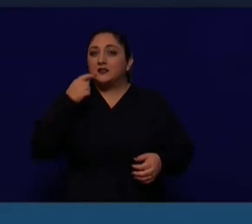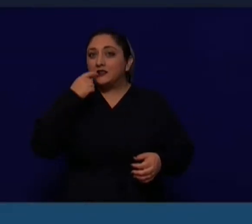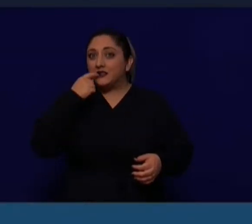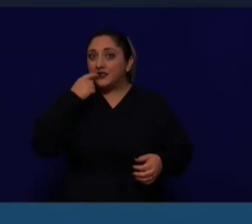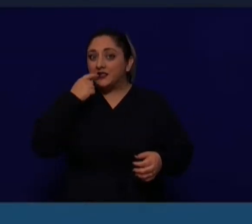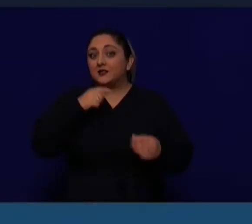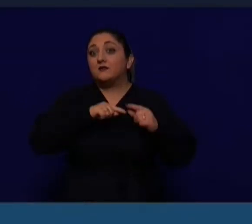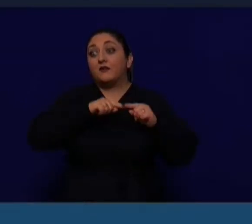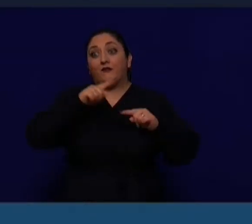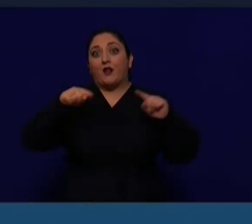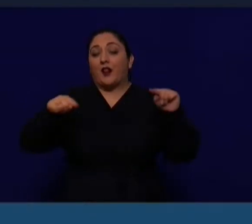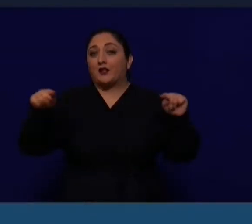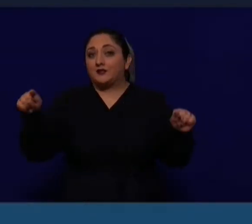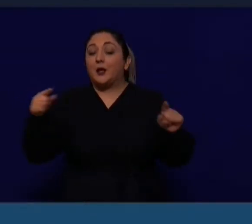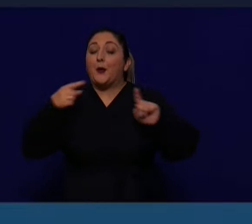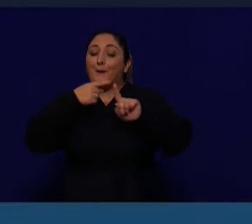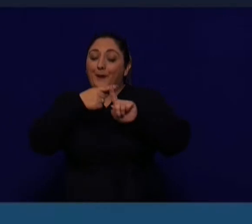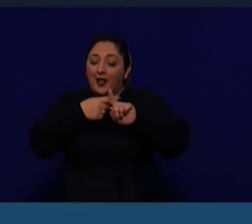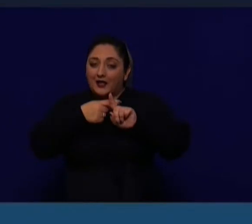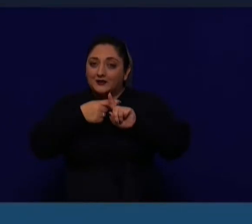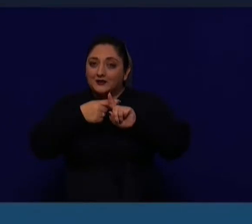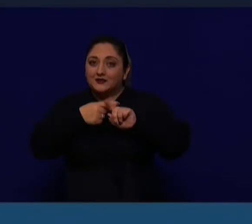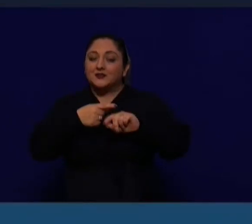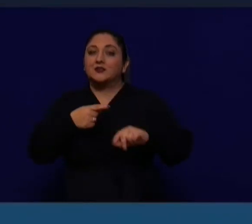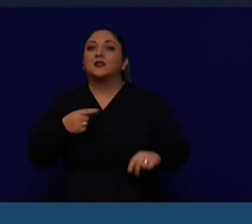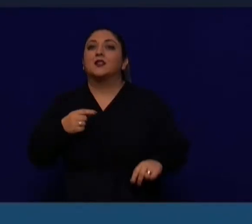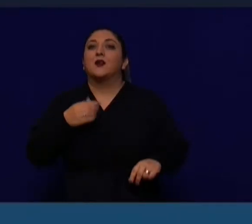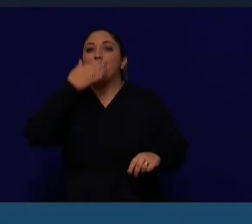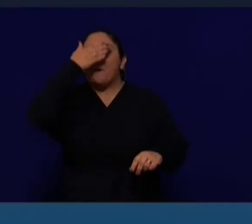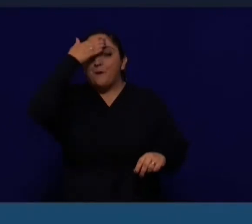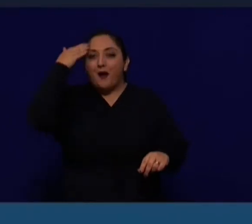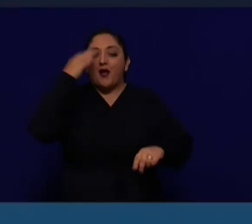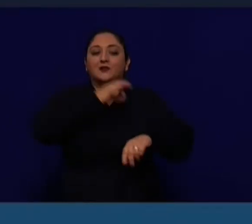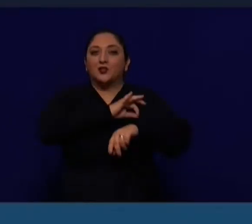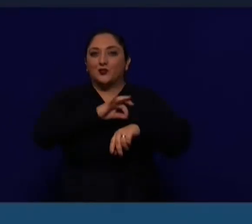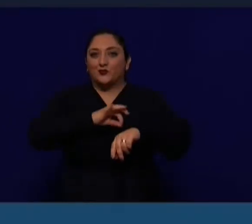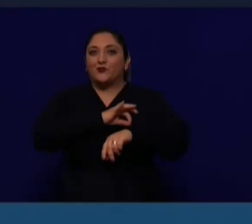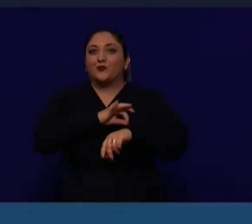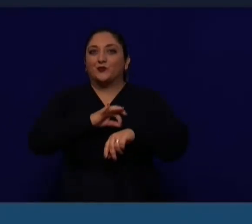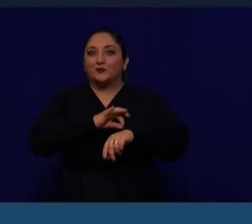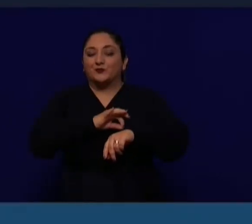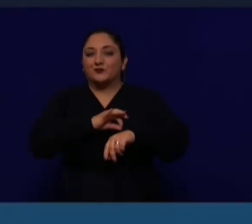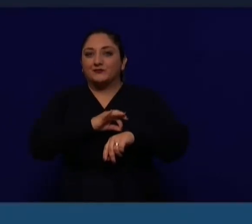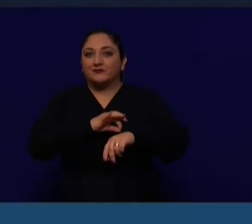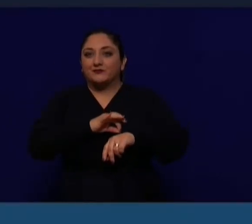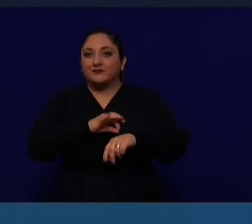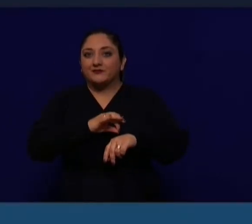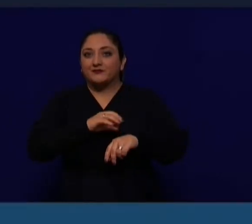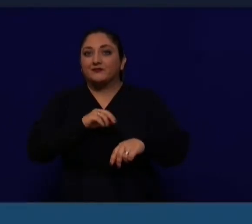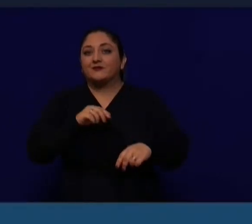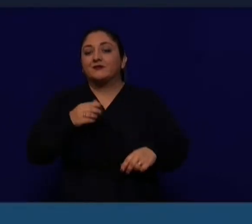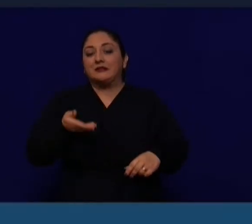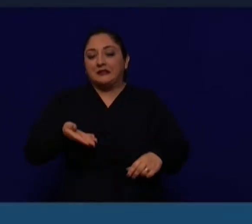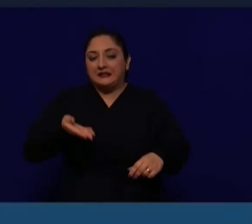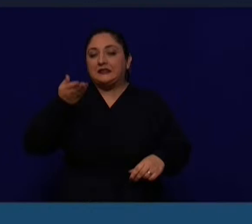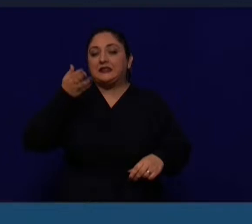having chronic medical conditions. However, if they are of an older age, then they will be more at